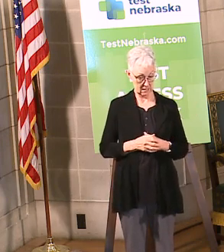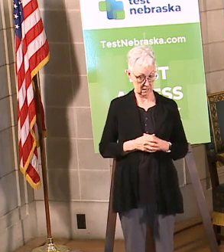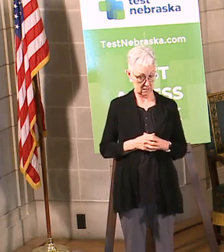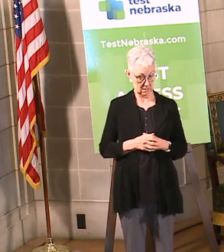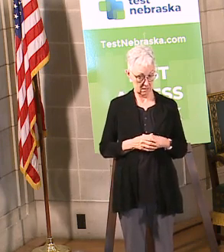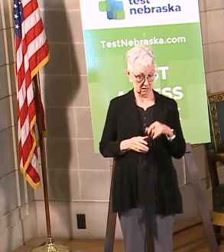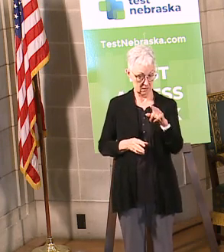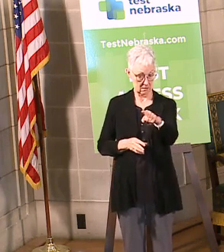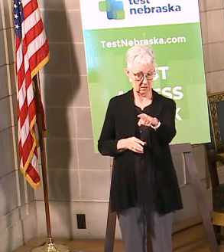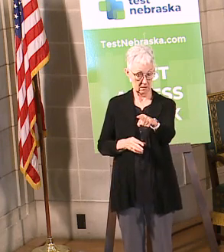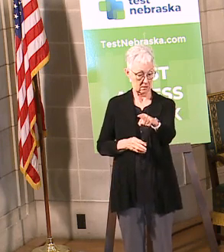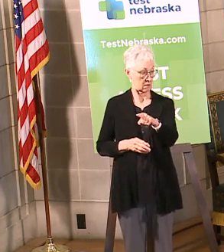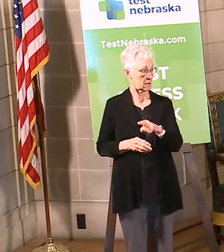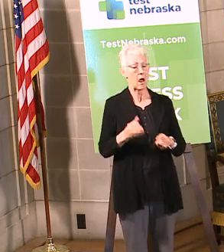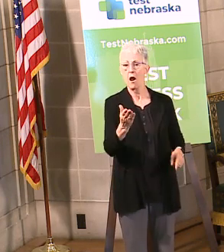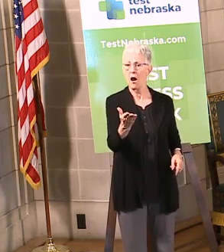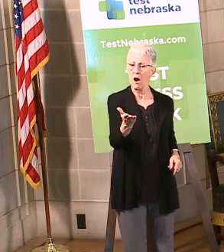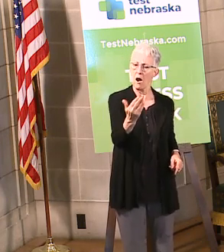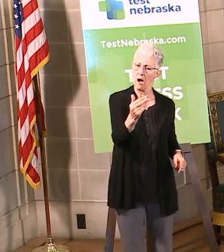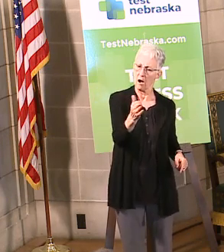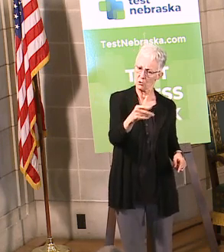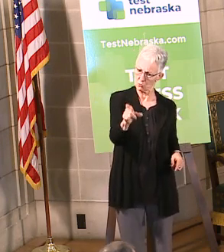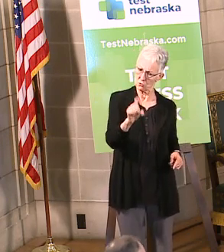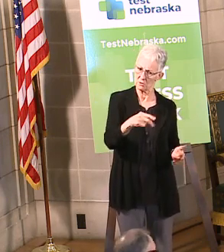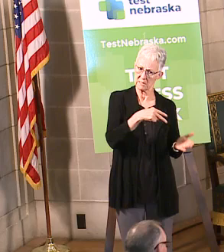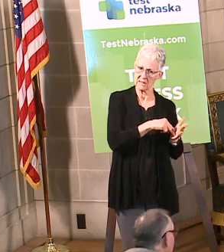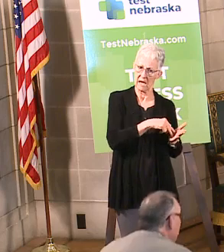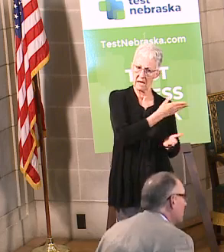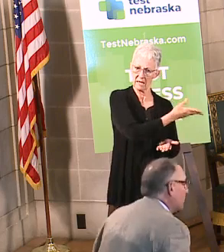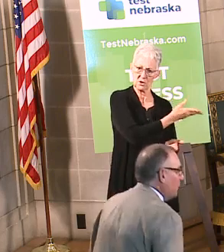anything else? Dr. Antone, you haven't been up in a while. You probably should come here and talk.